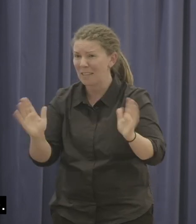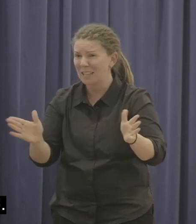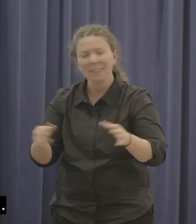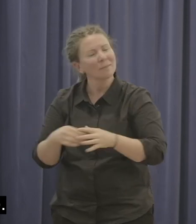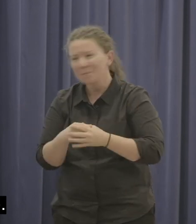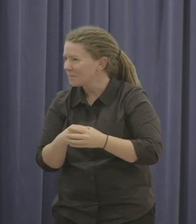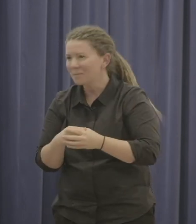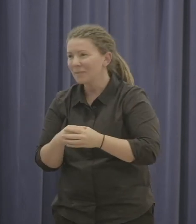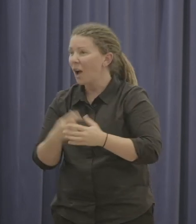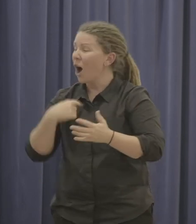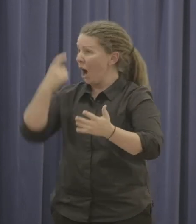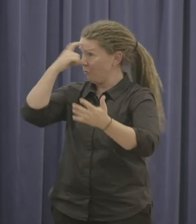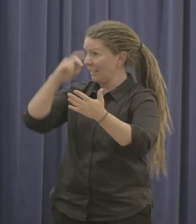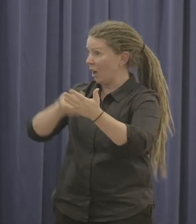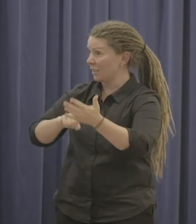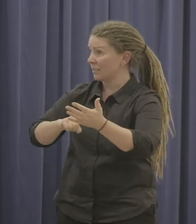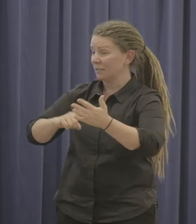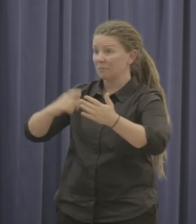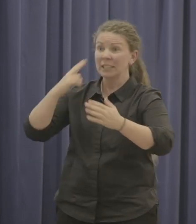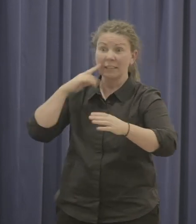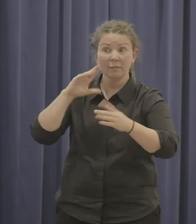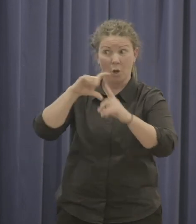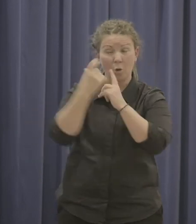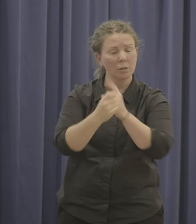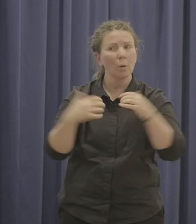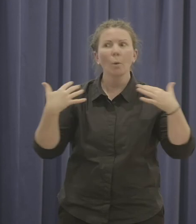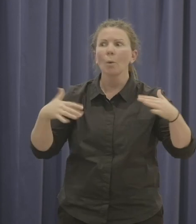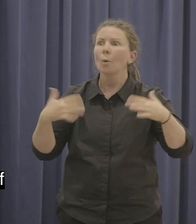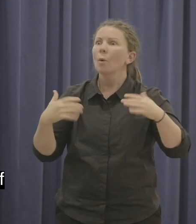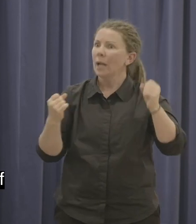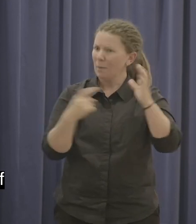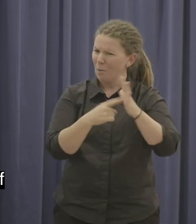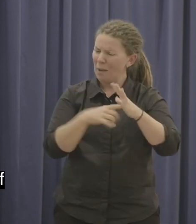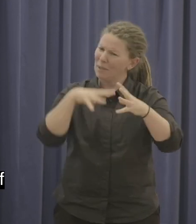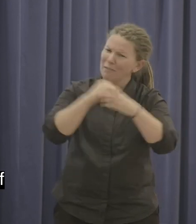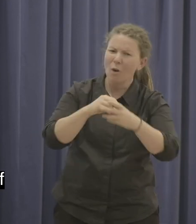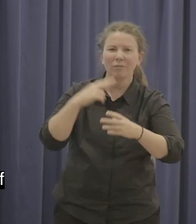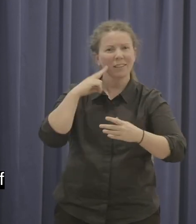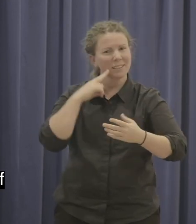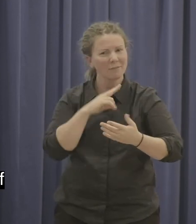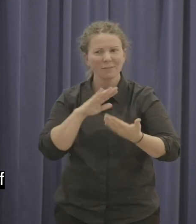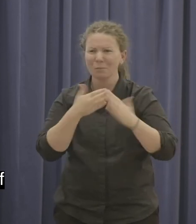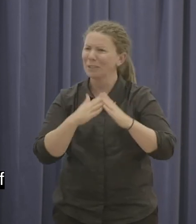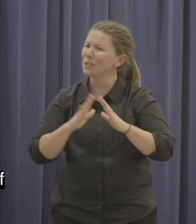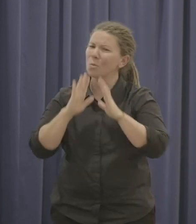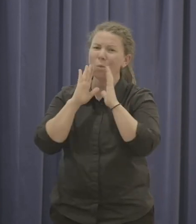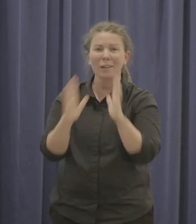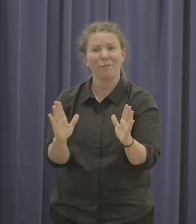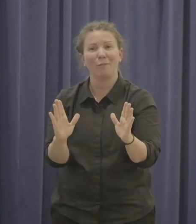language. I recognise that deaf culture is also important, and being part of the deaf community is